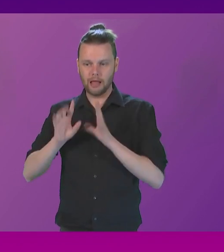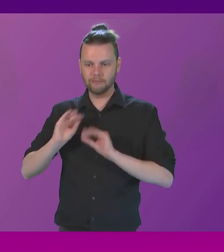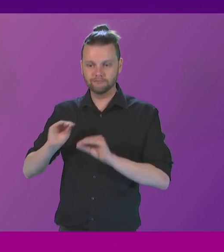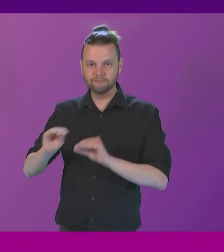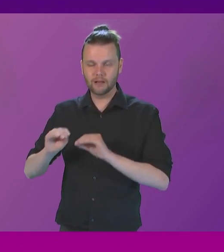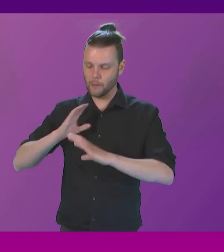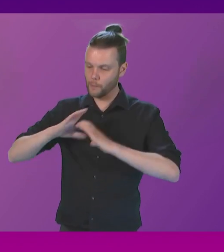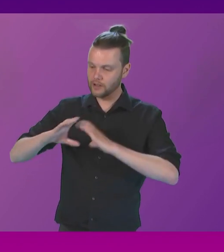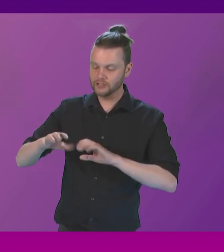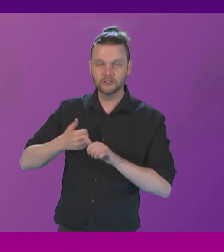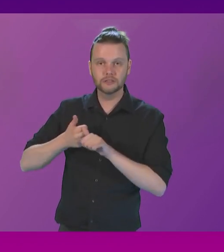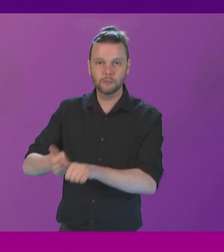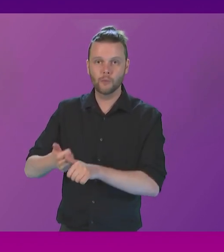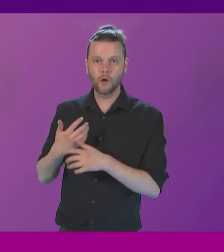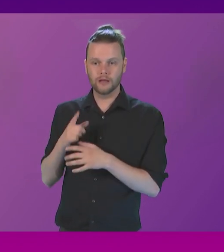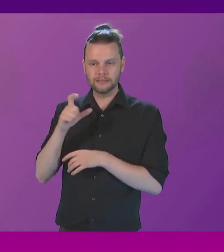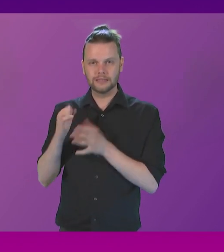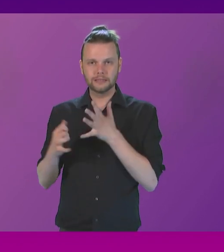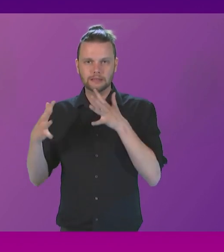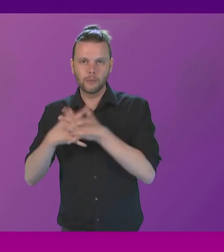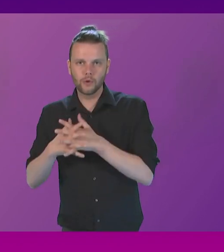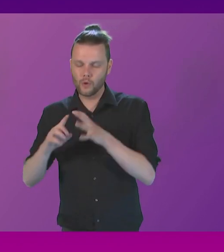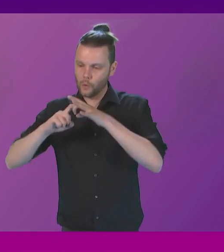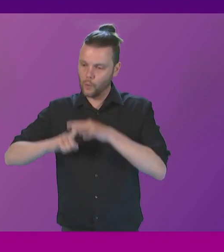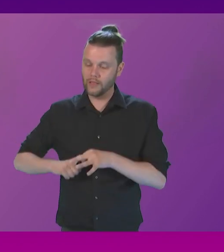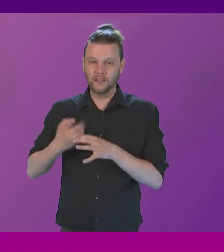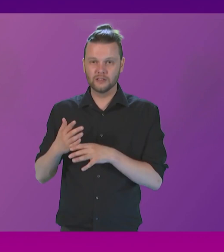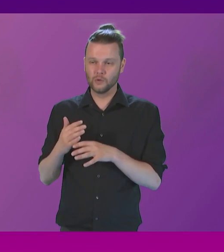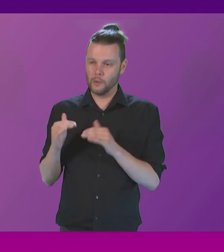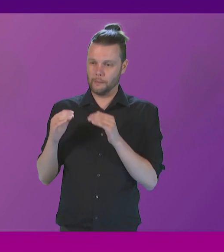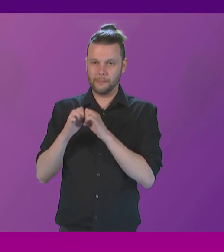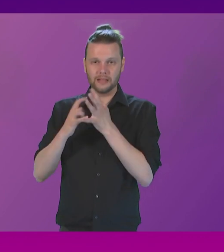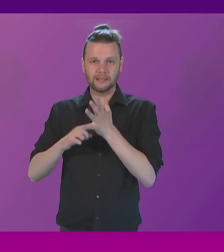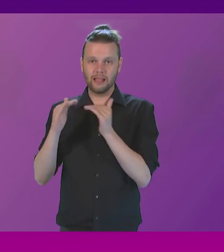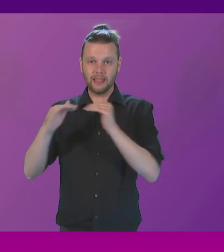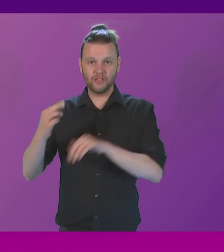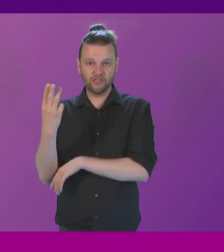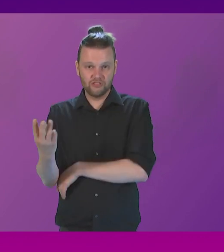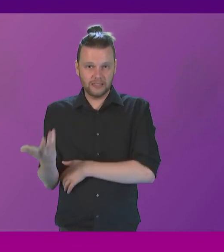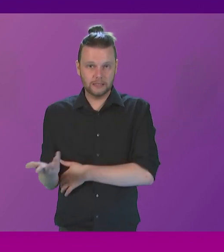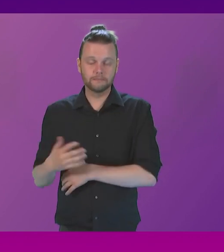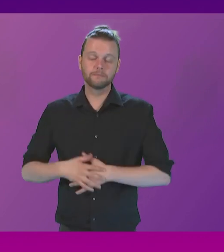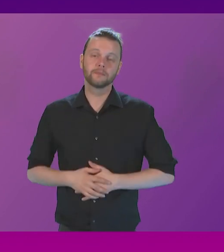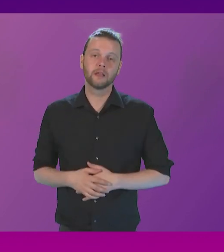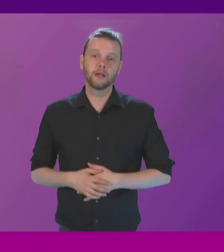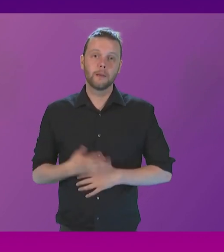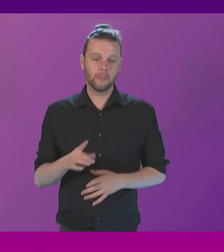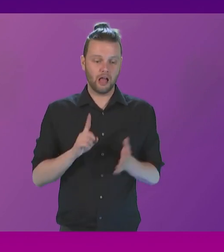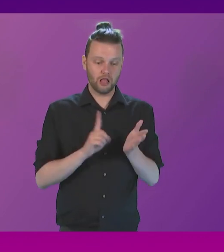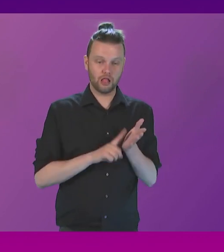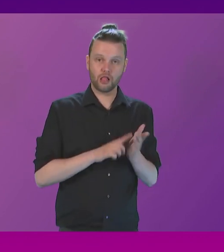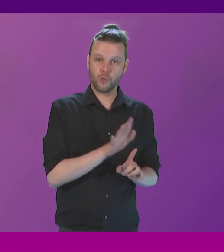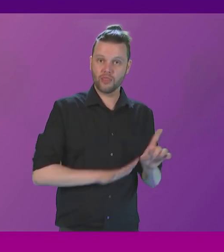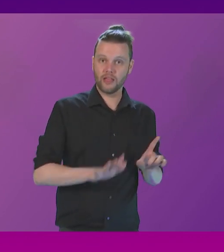and communication support workers qualified at least BSL Level 3. Well, Lothian,